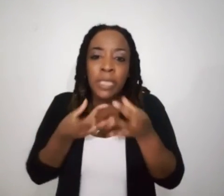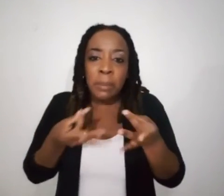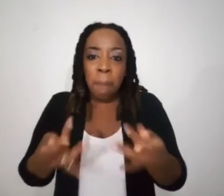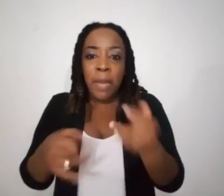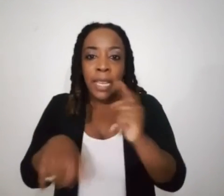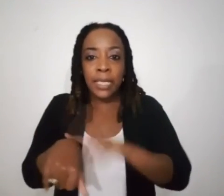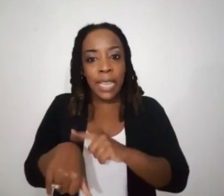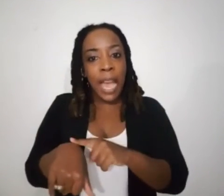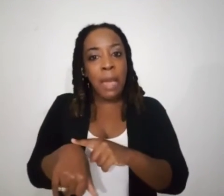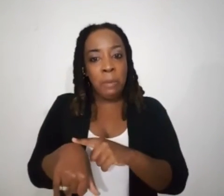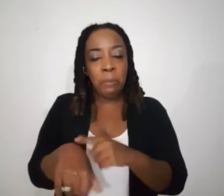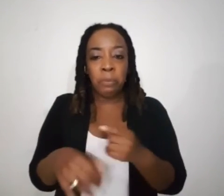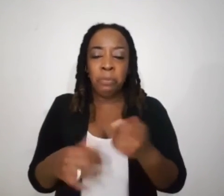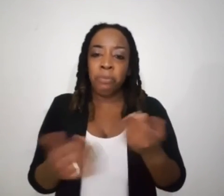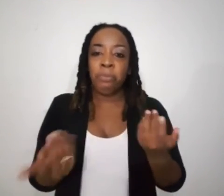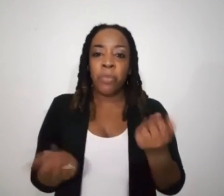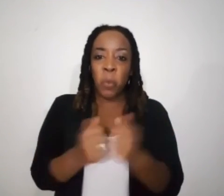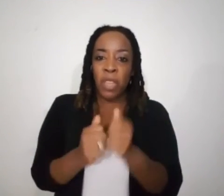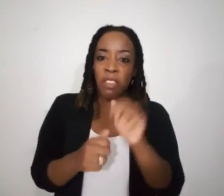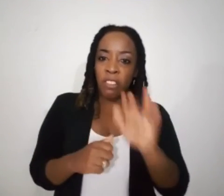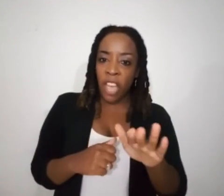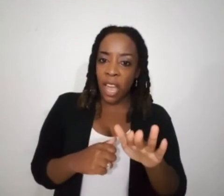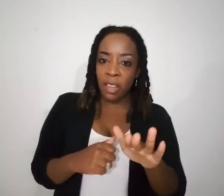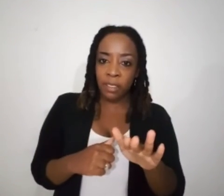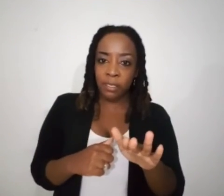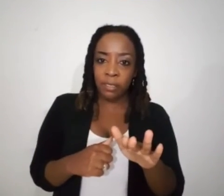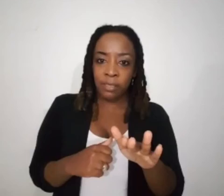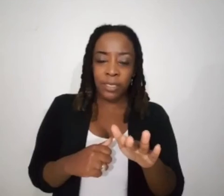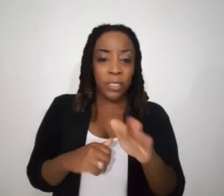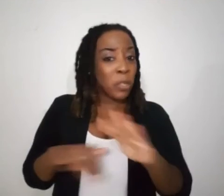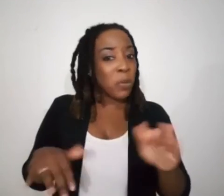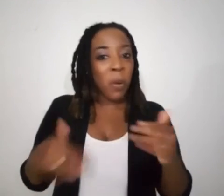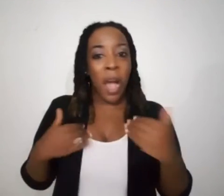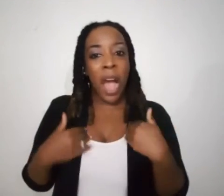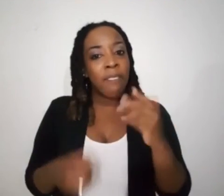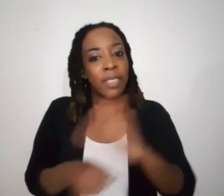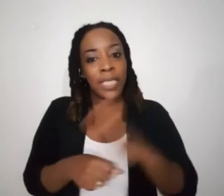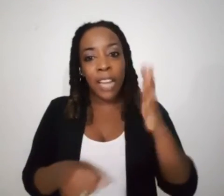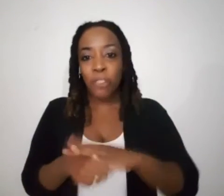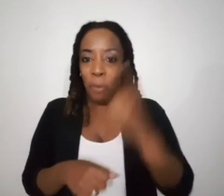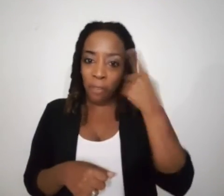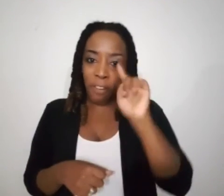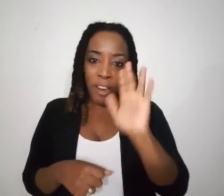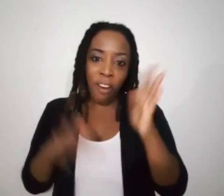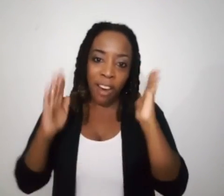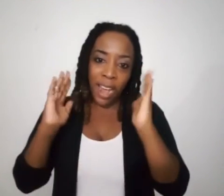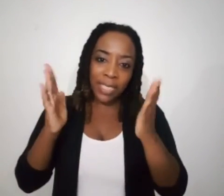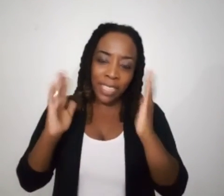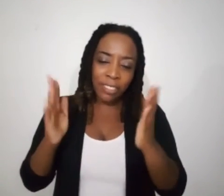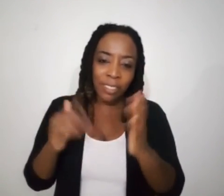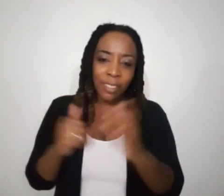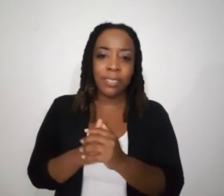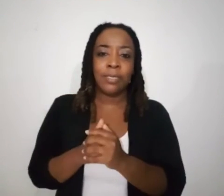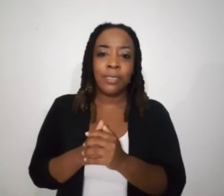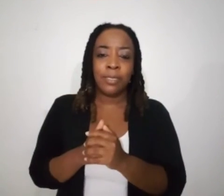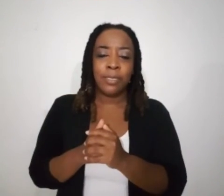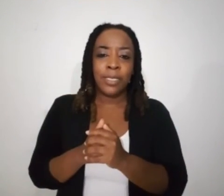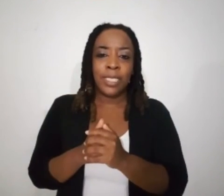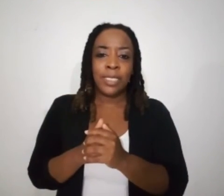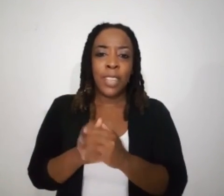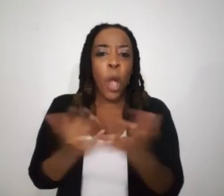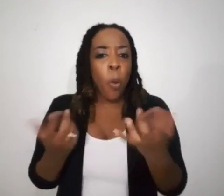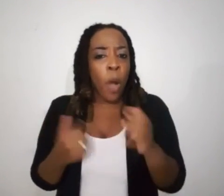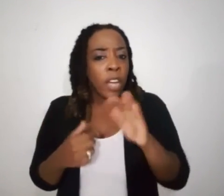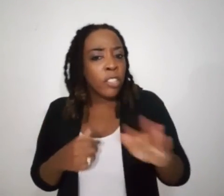child so that they don't have to do tantrums to get your attention, that they know that they have you every